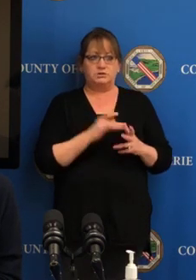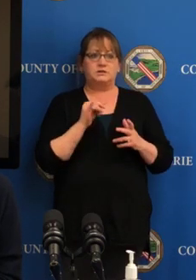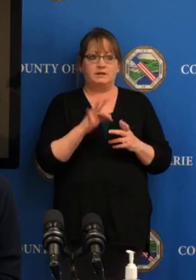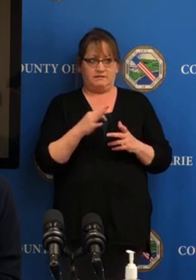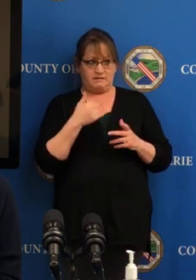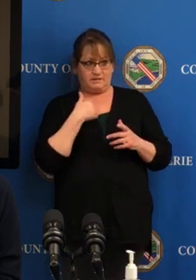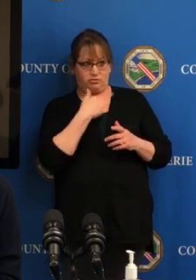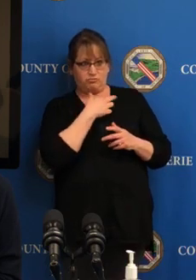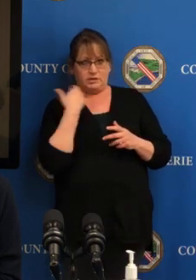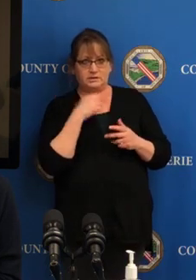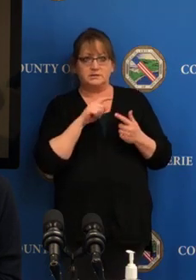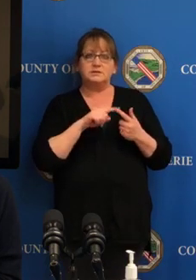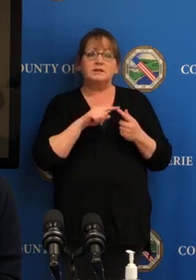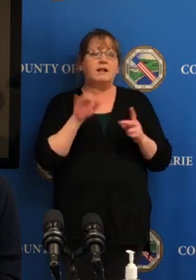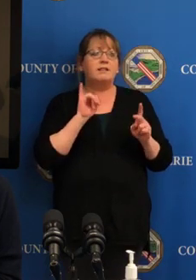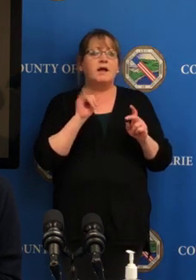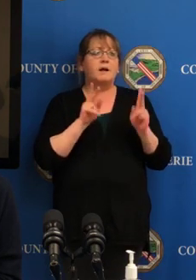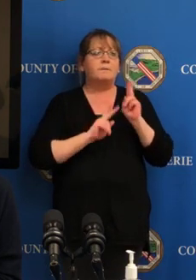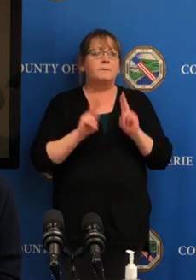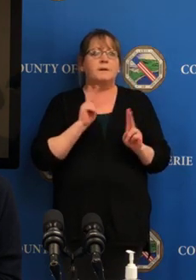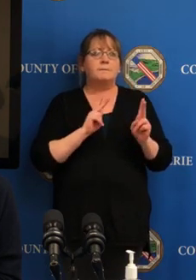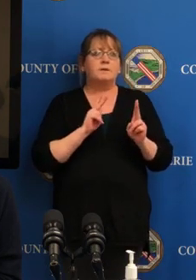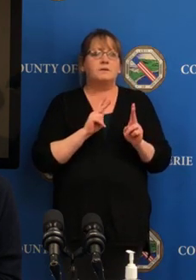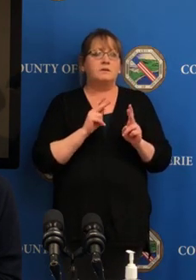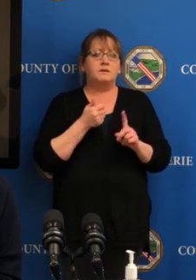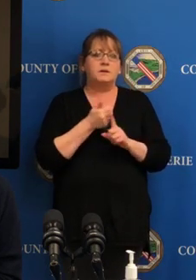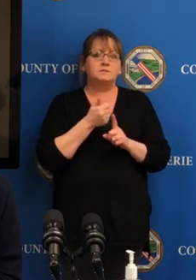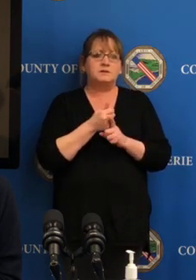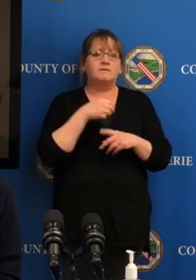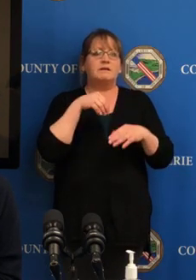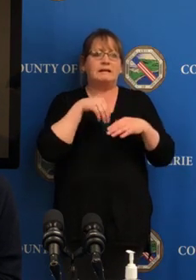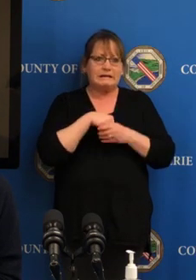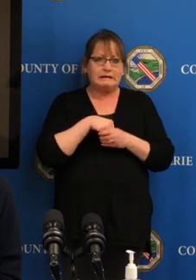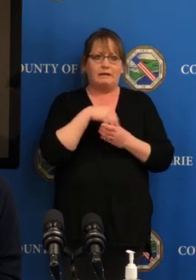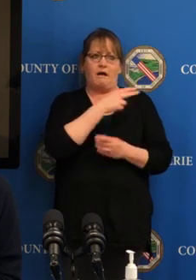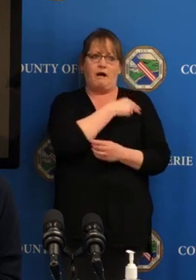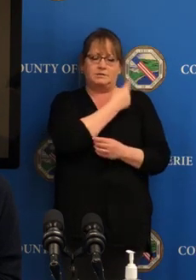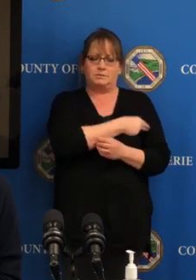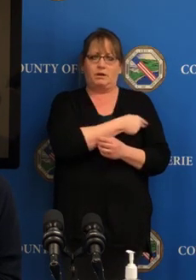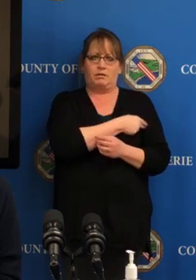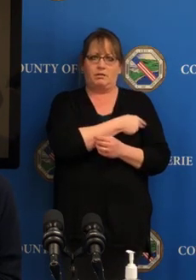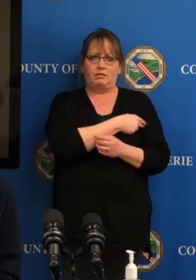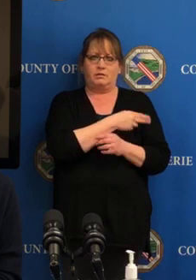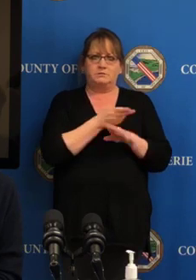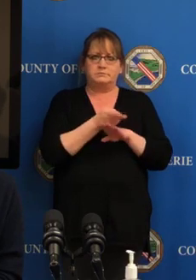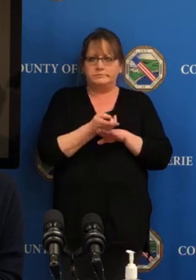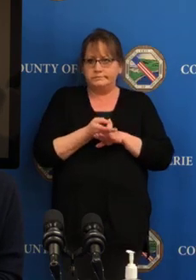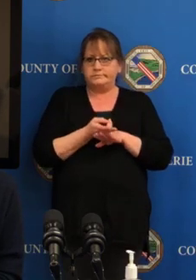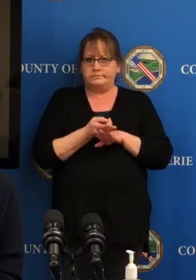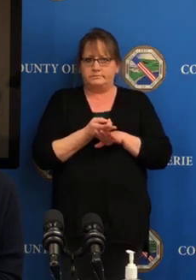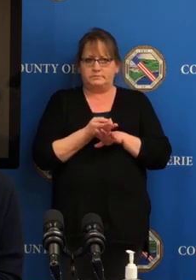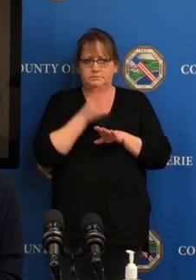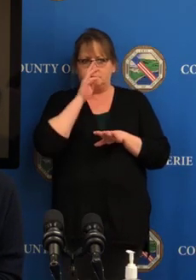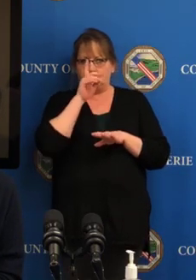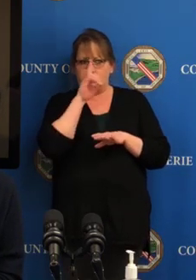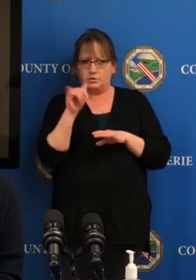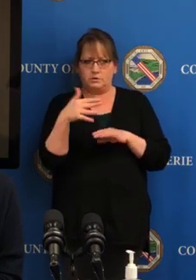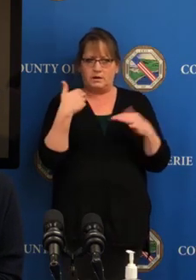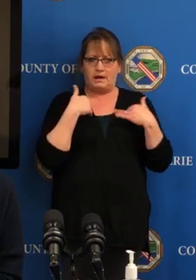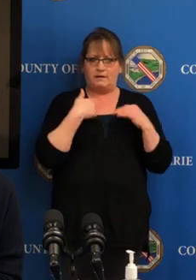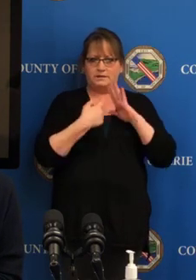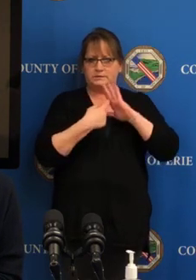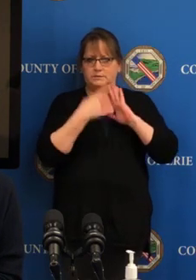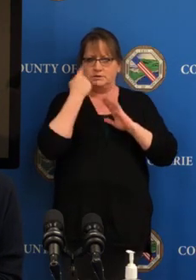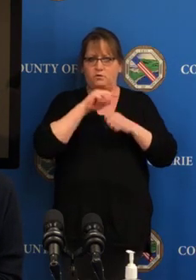to healthcare workers, such as individuals who are in a hospital and appear to have the symptoms of COVID-19 and